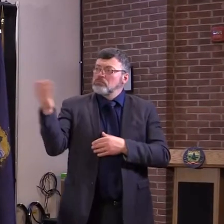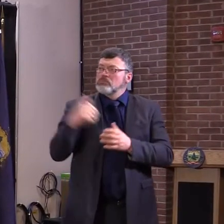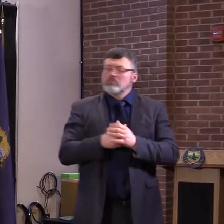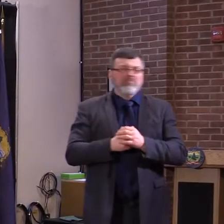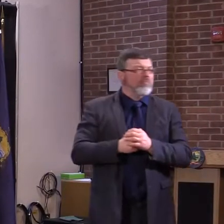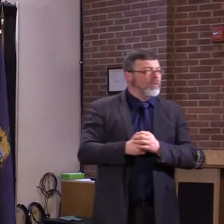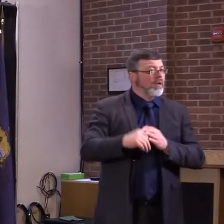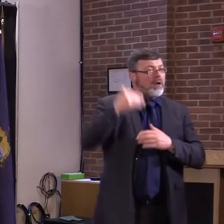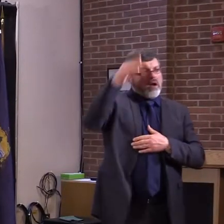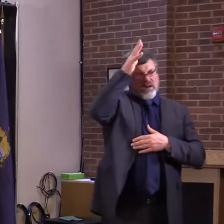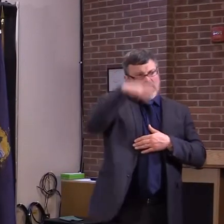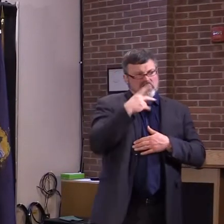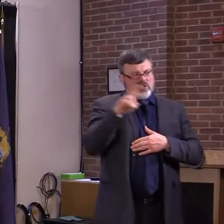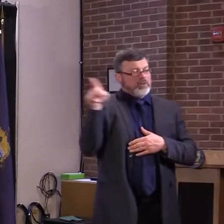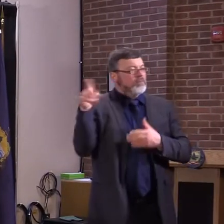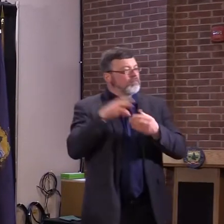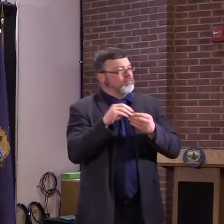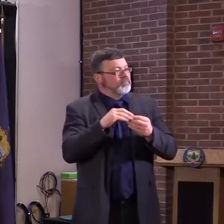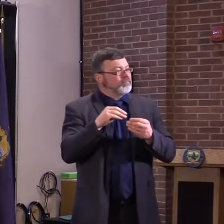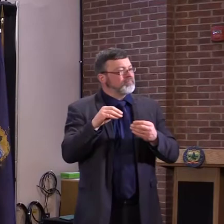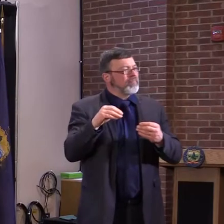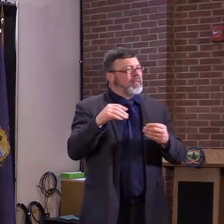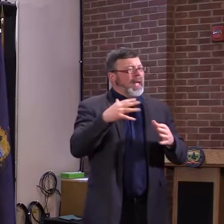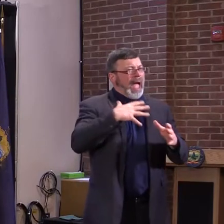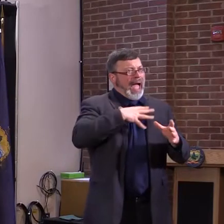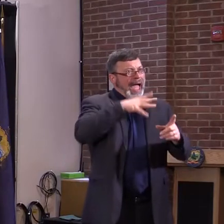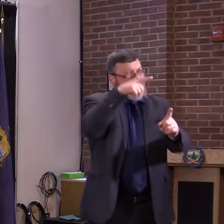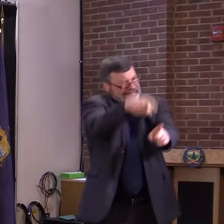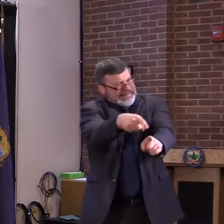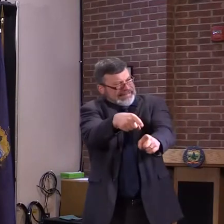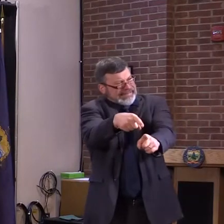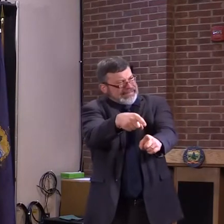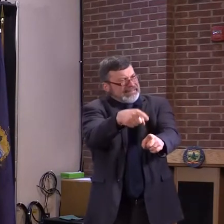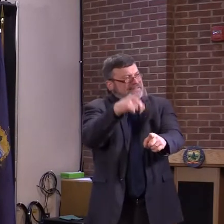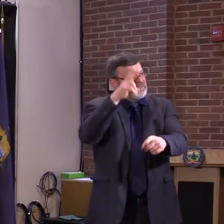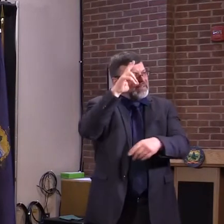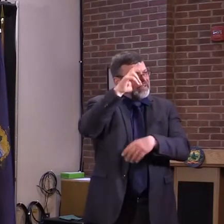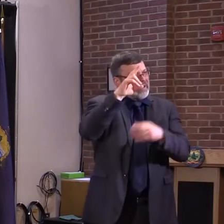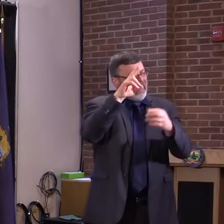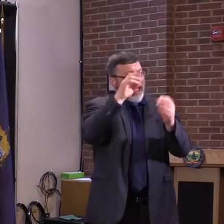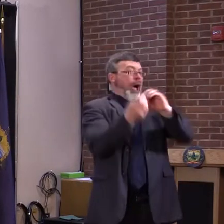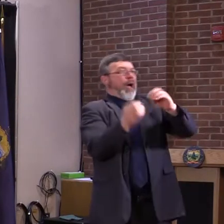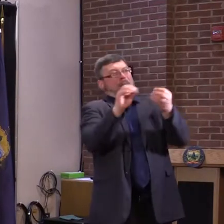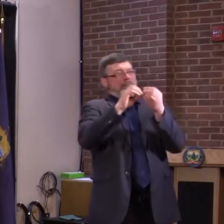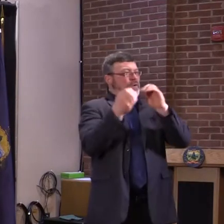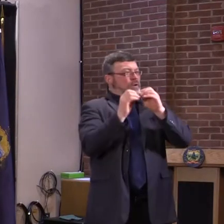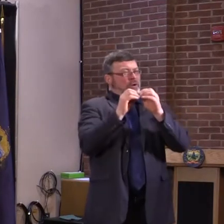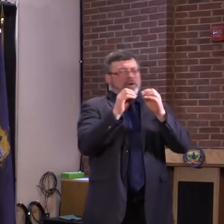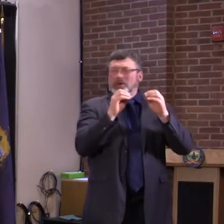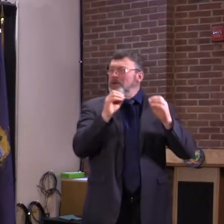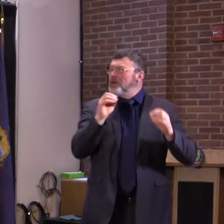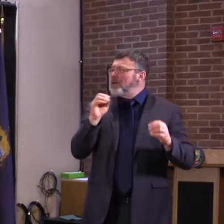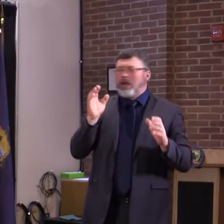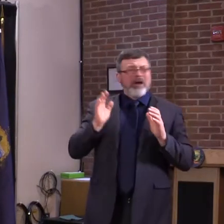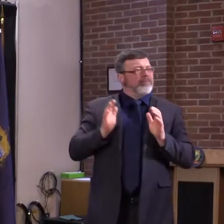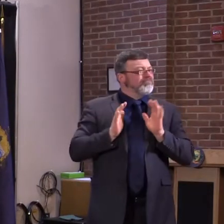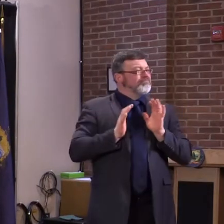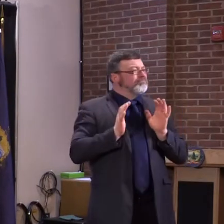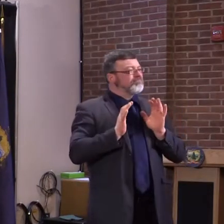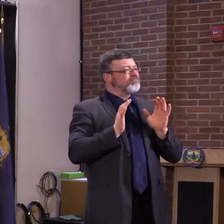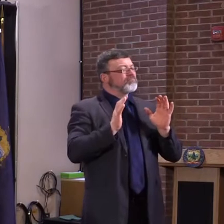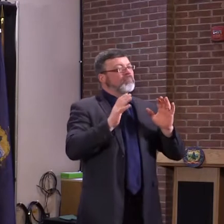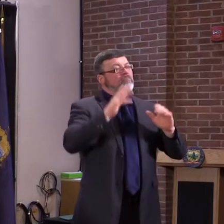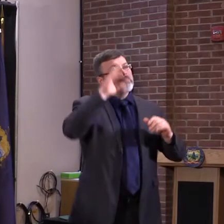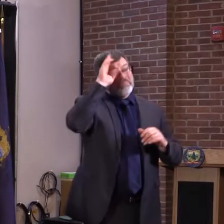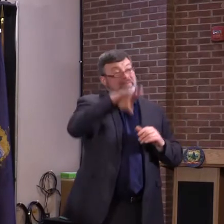And I certainly don't want us to focus on a specific, you know, number. I think it's the trend data that's really, really helpful